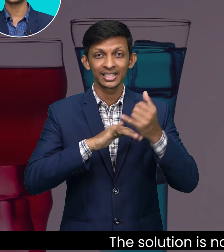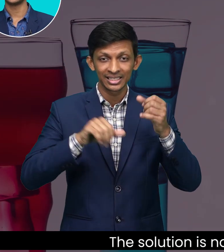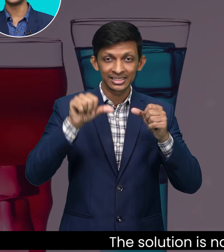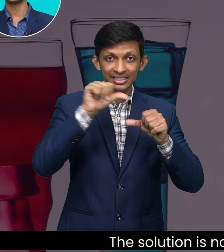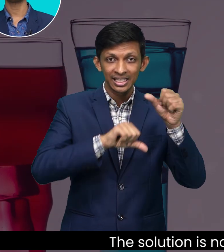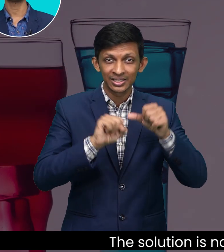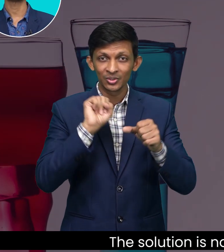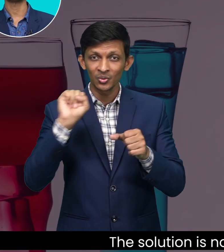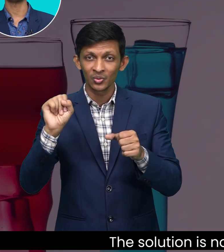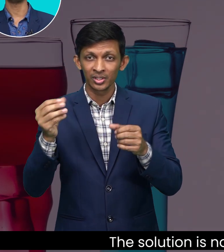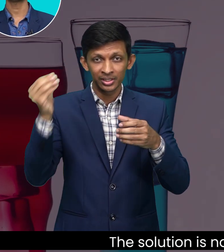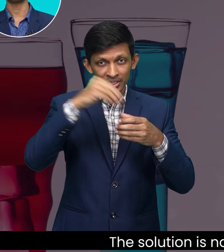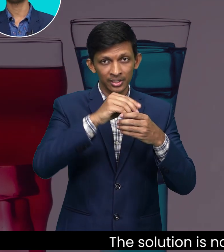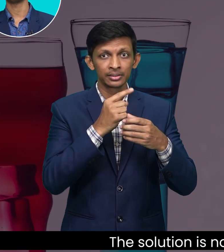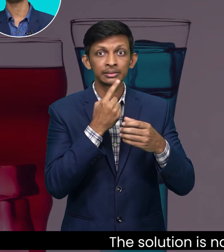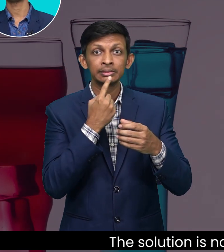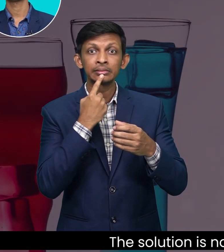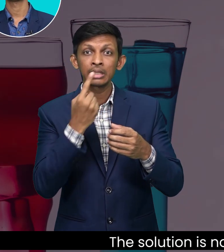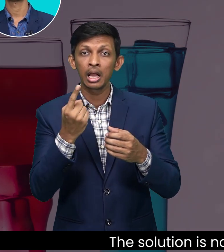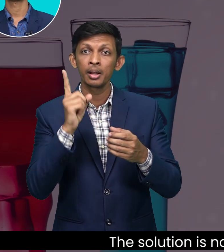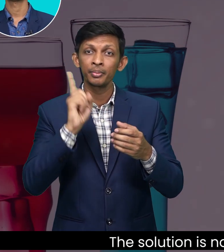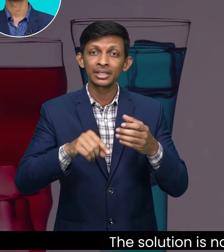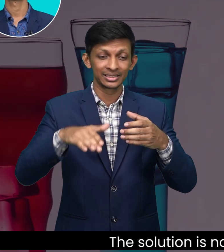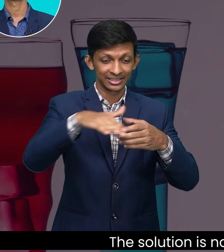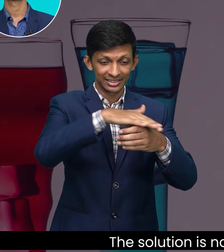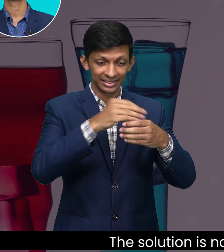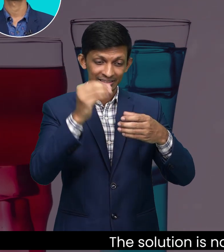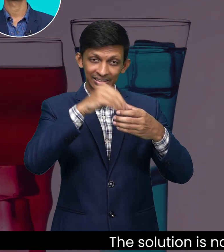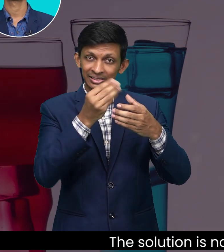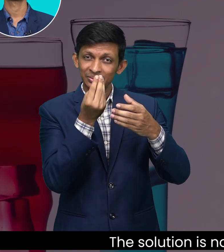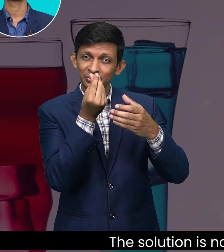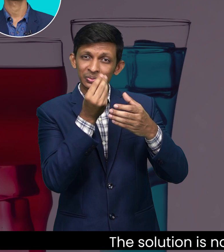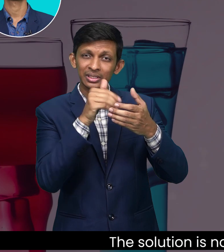The solution now is said to be saturated.